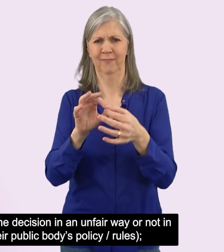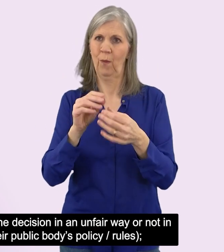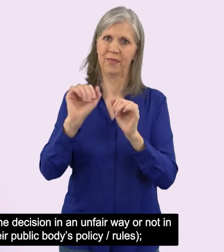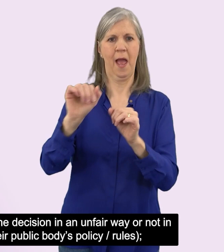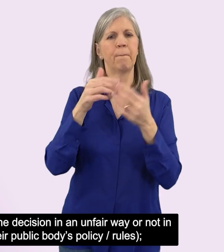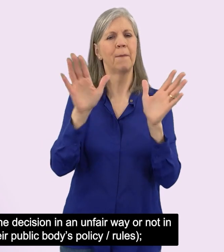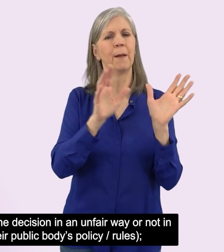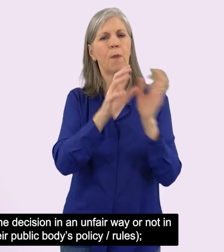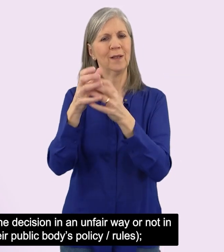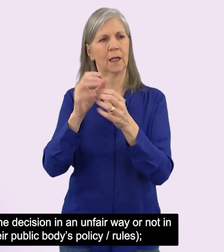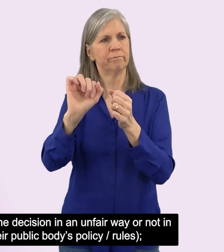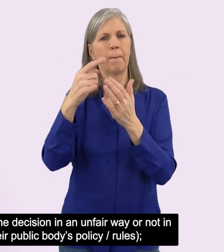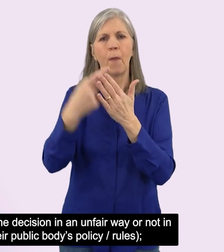policy rules.